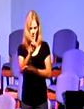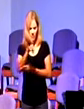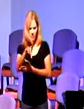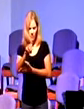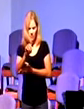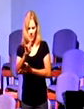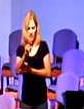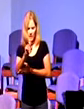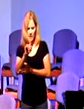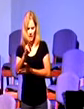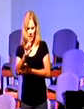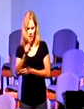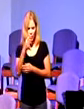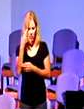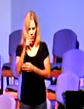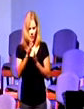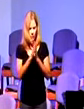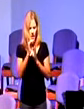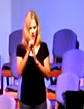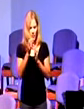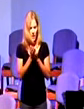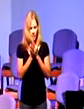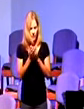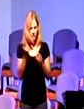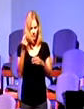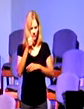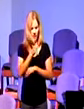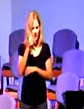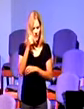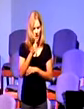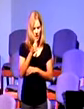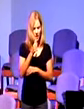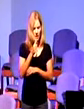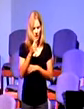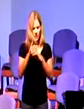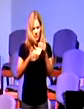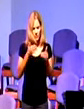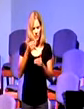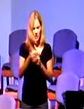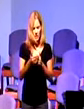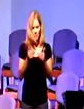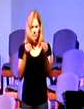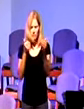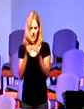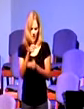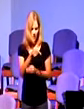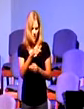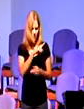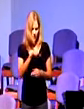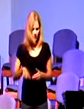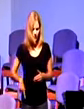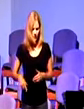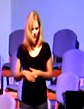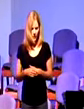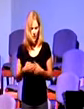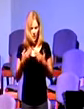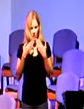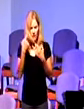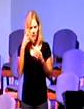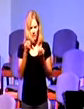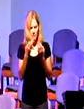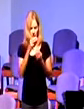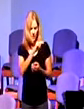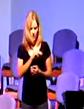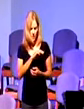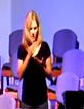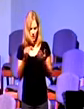you. We just pray, Lord, that you would just help him day by day as he makes progress, Lord. Be near to him. We thank you for the many ministries